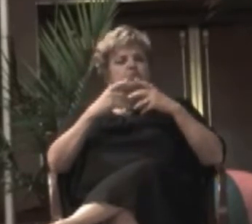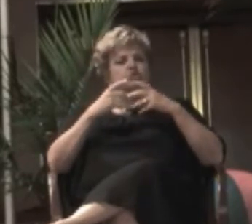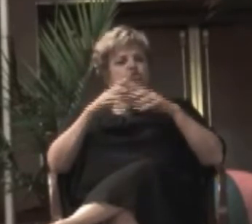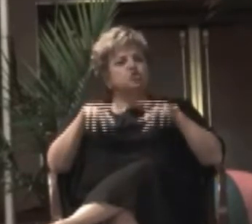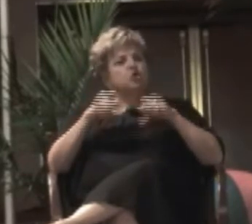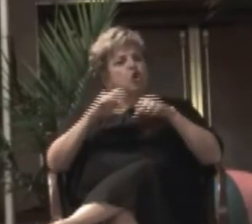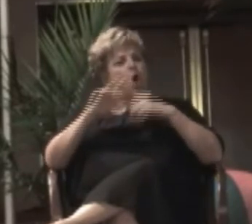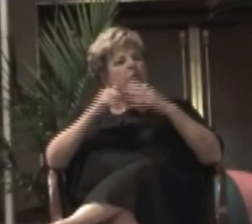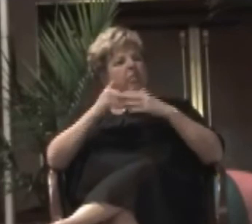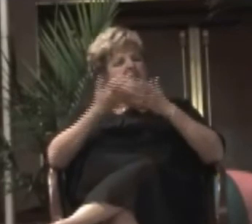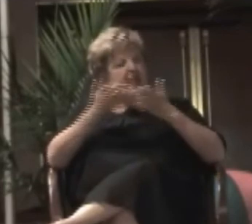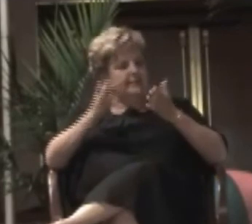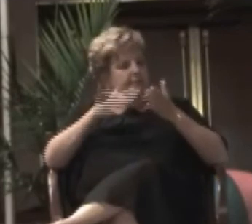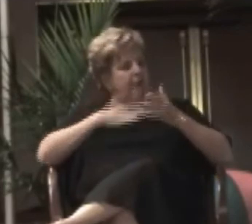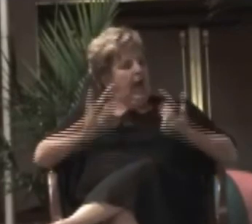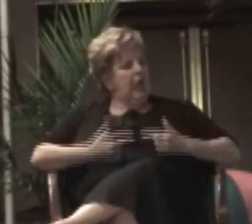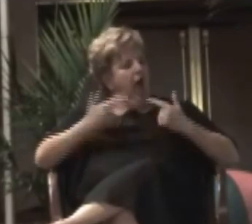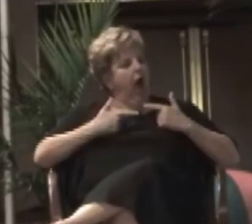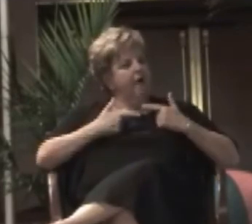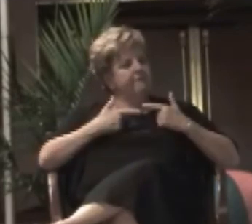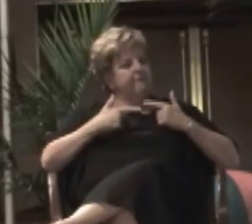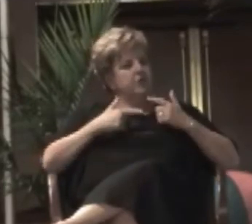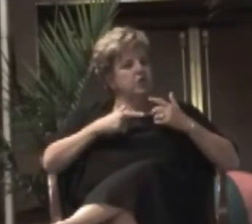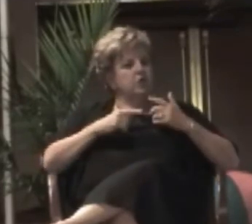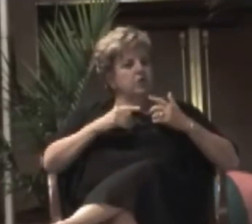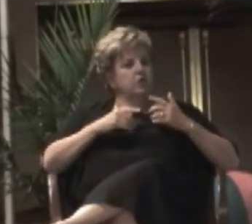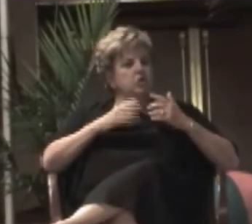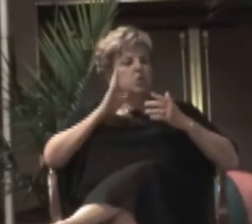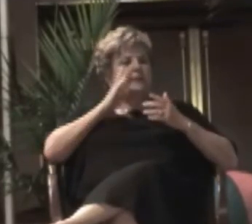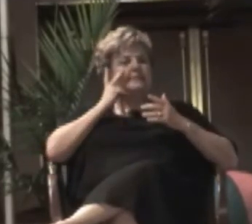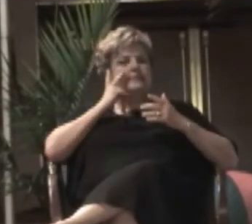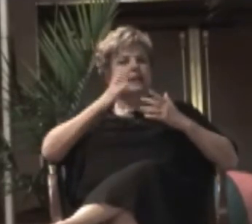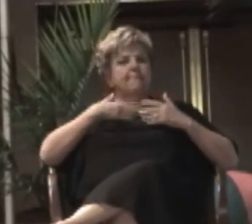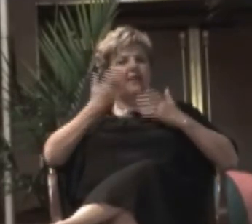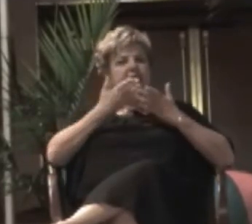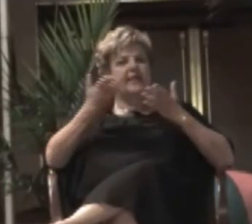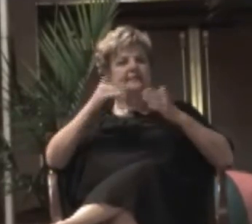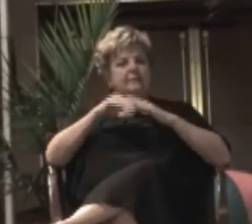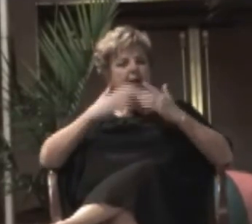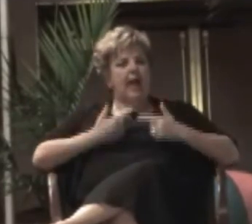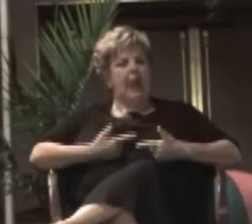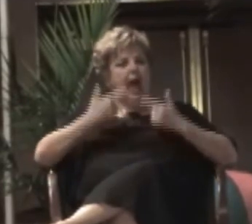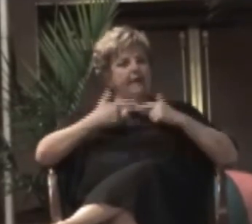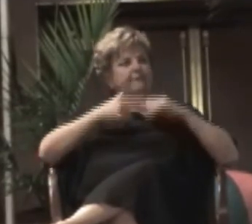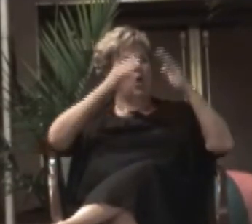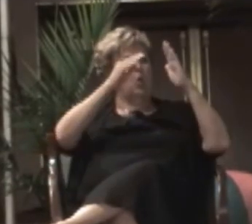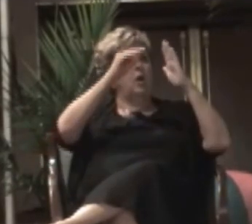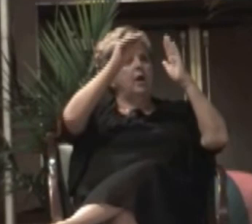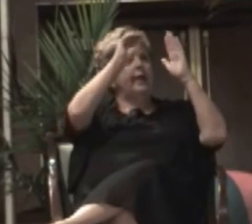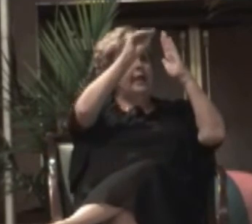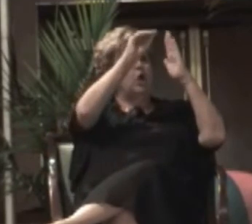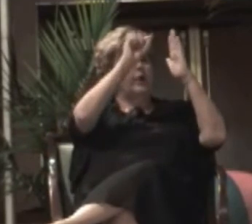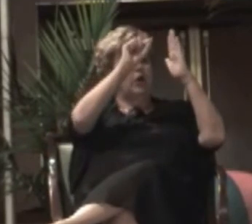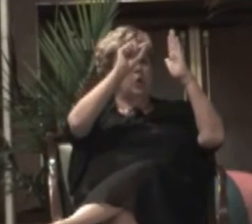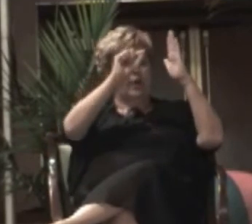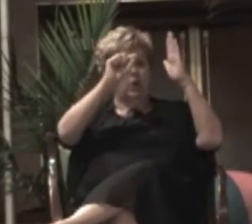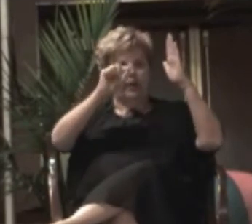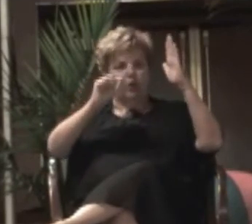just be here, down, here, down. And what I failed to recognize every time I hit the wall